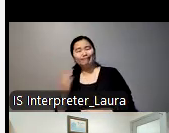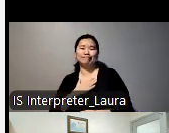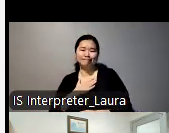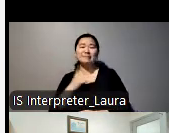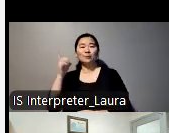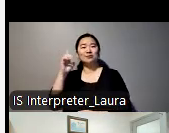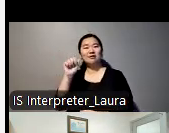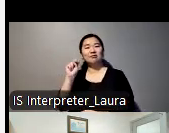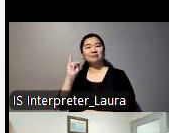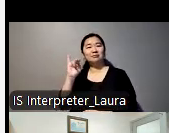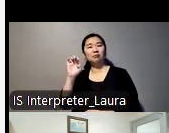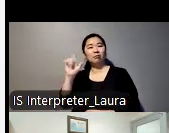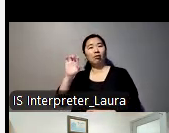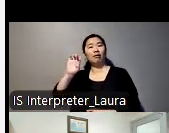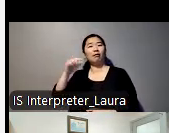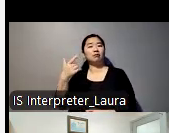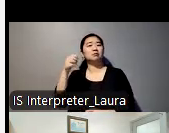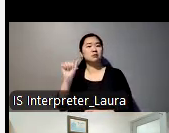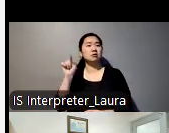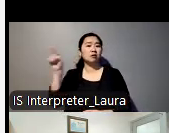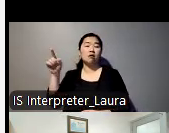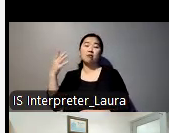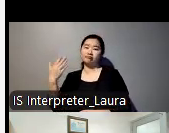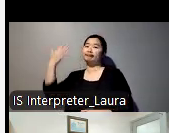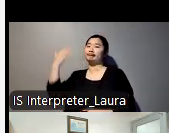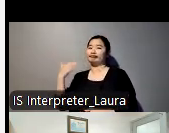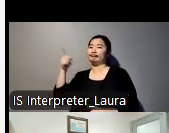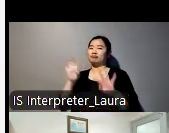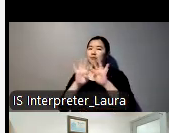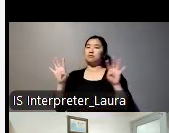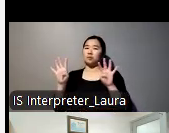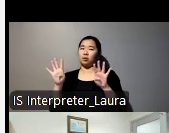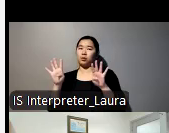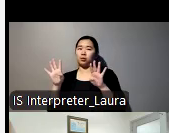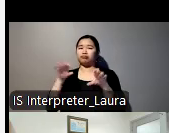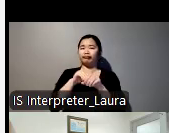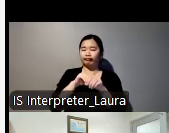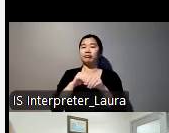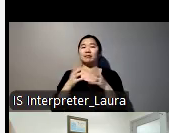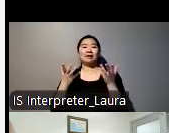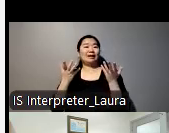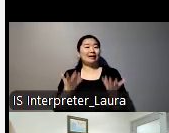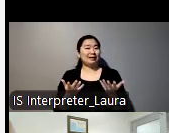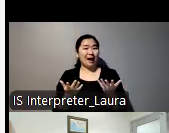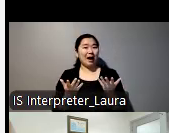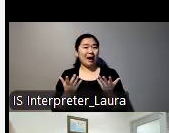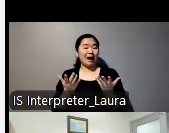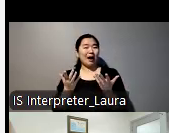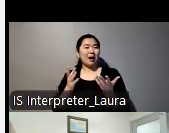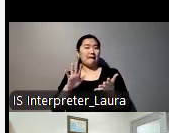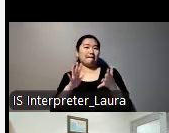chair. Now I'm just a board member. And